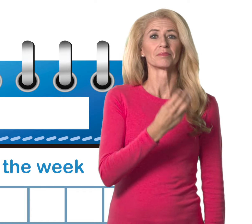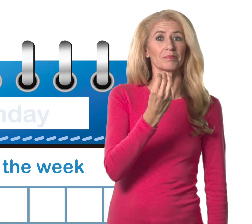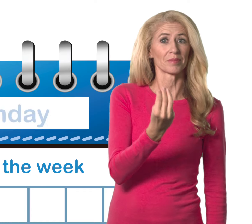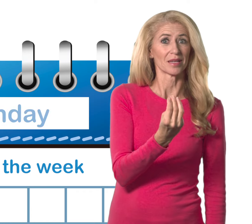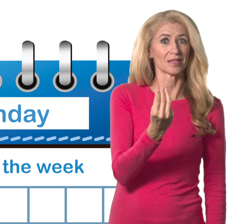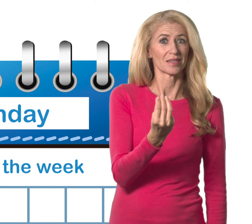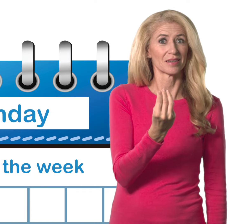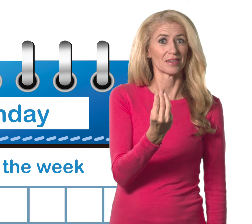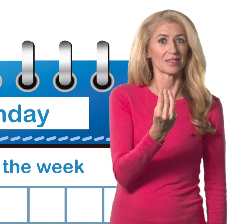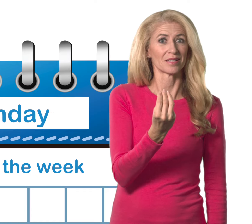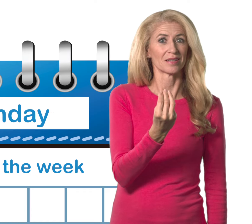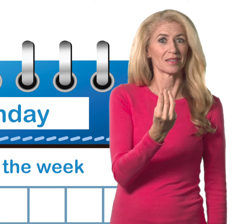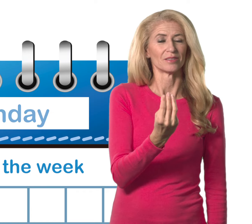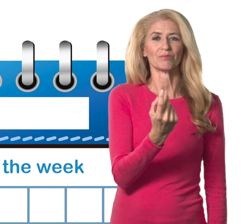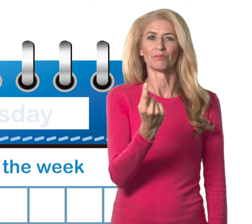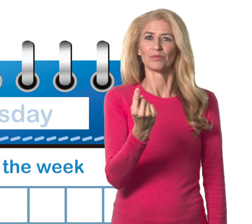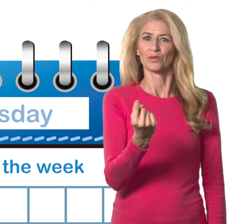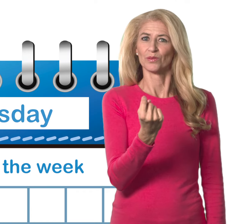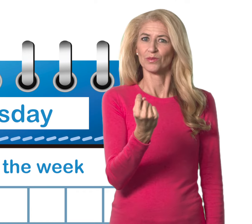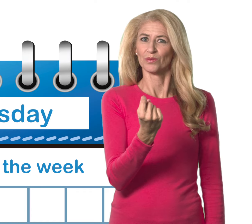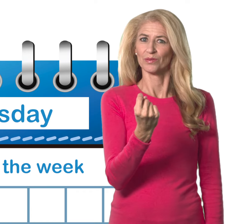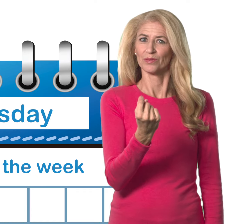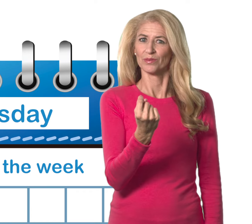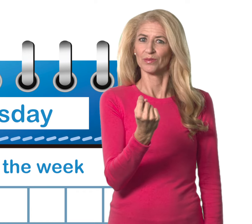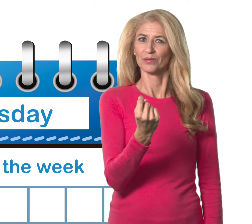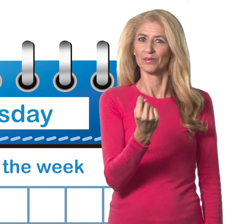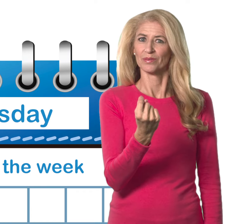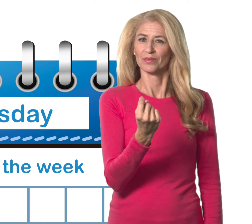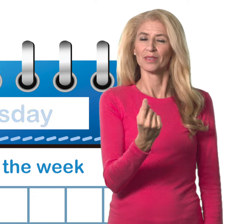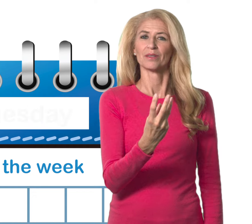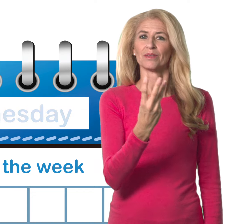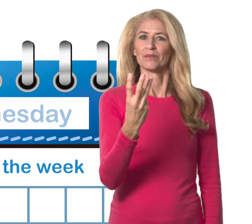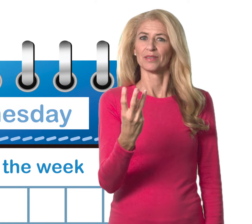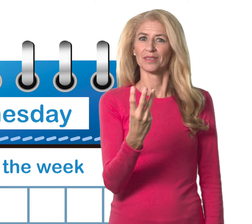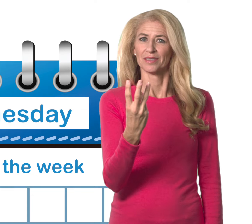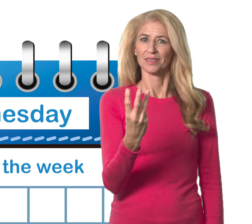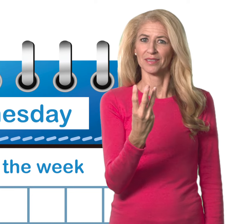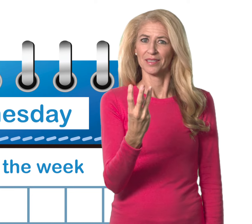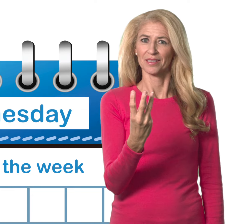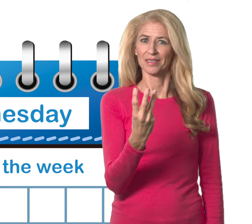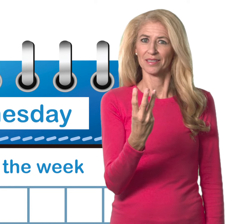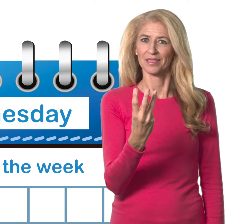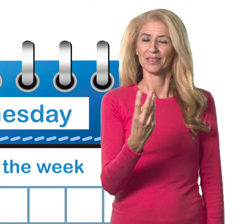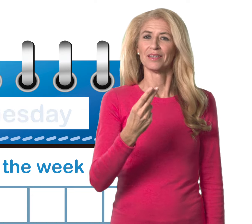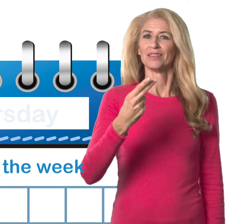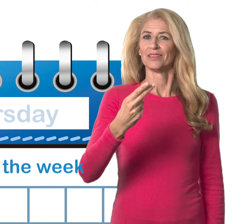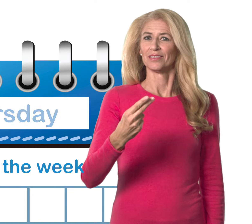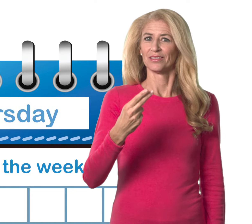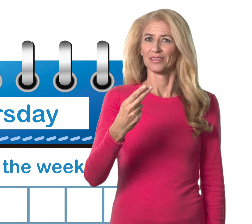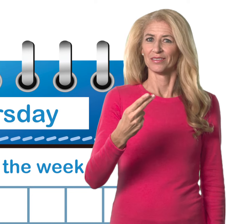Monday, Tuesday, Wednesday, Thursday,